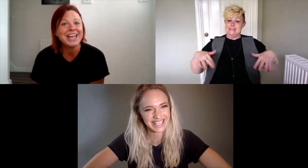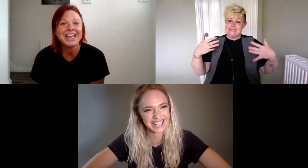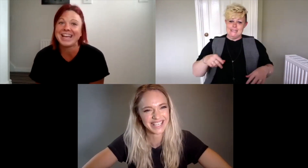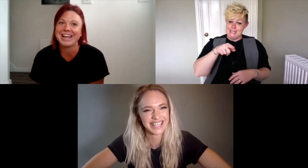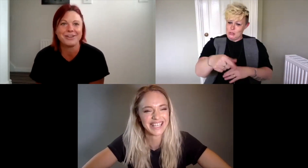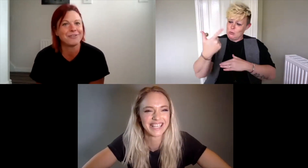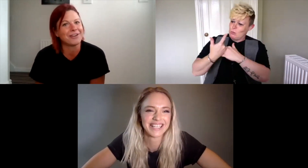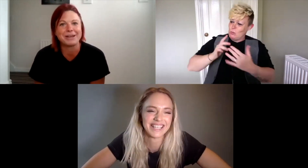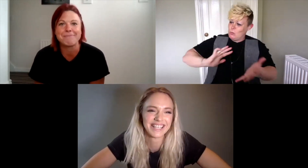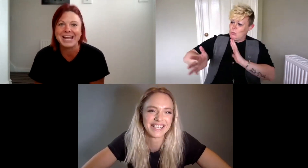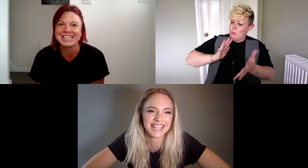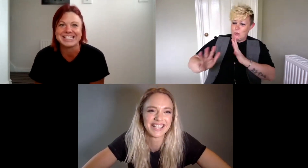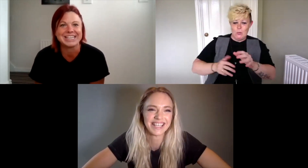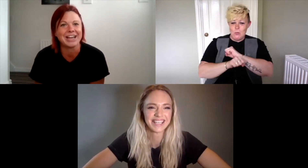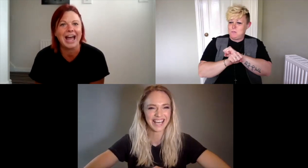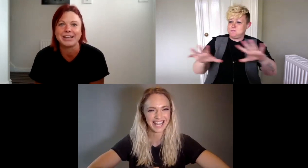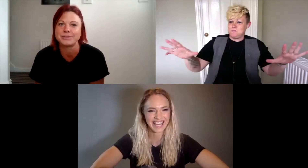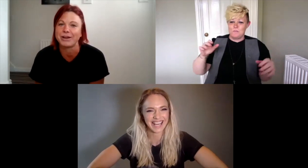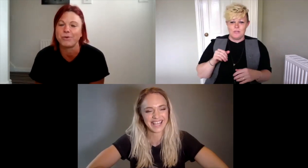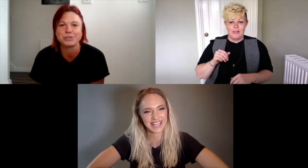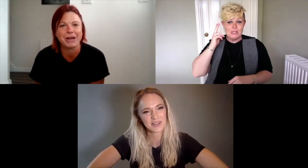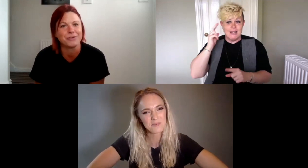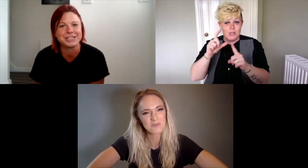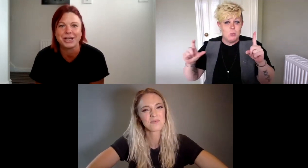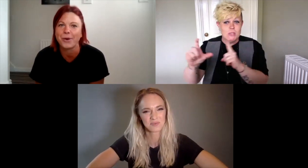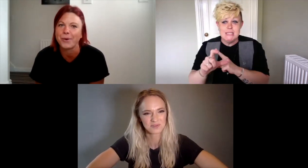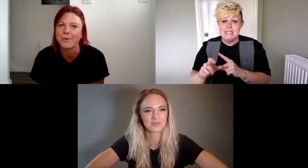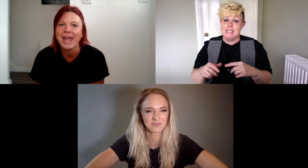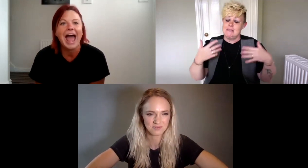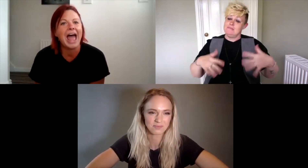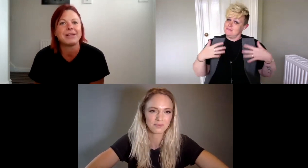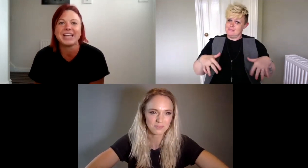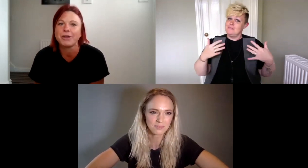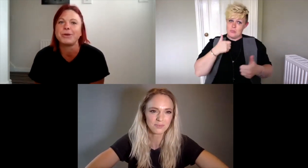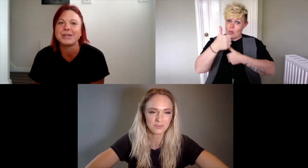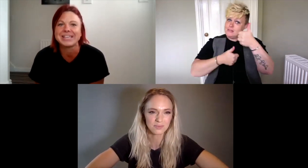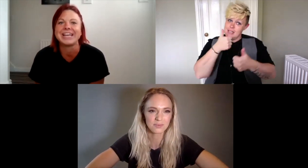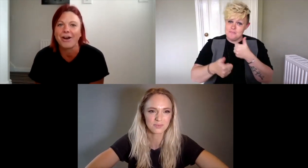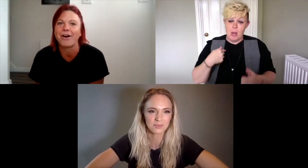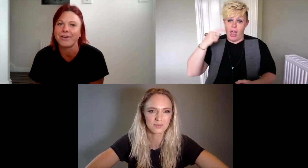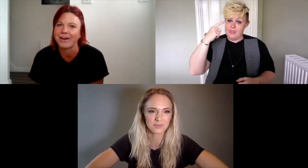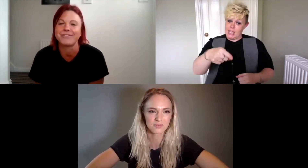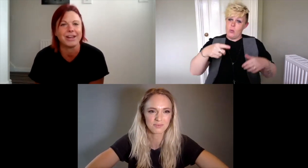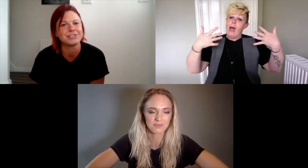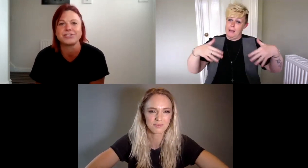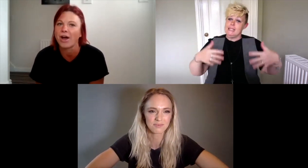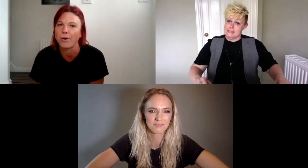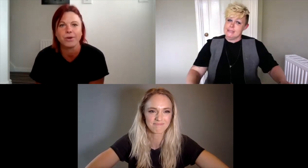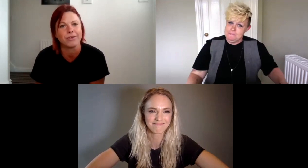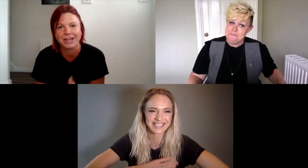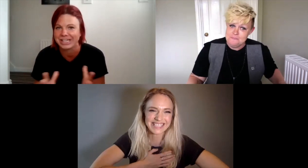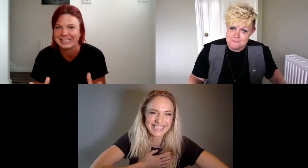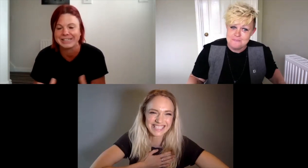Well, yeah, you've kind of been amazing, and when I've watched back your video, the deaf community are kind of like